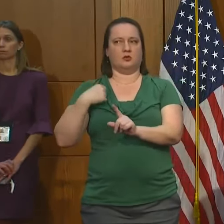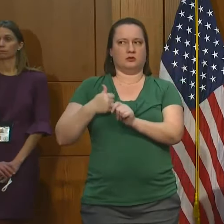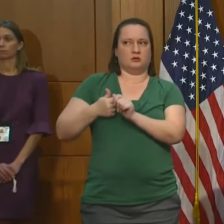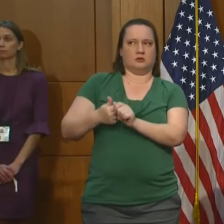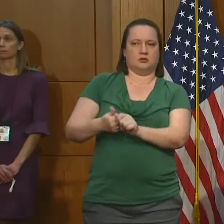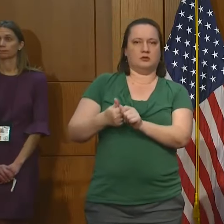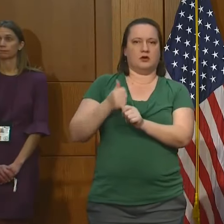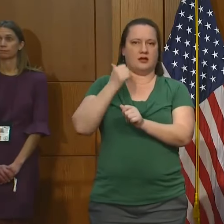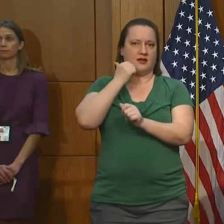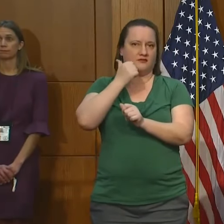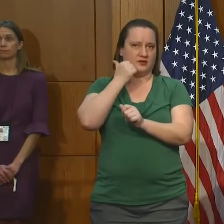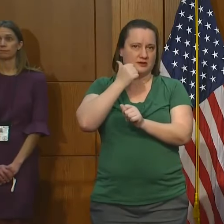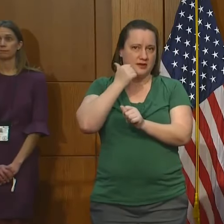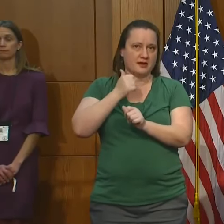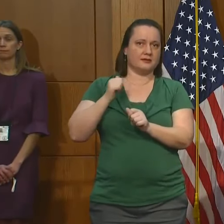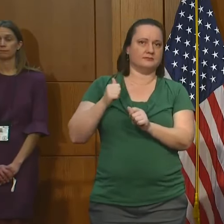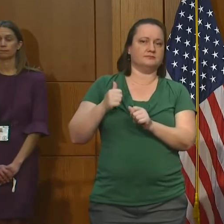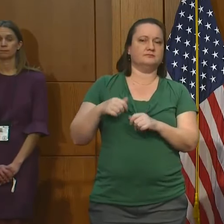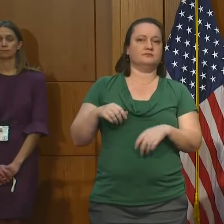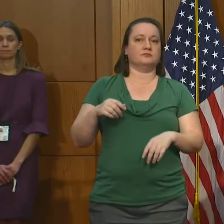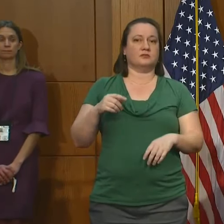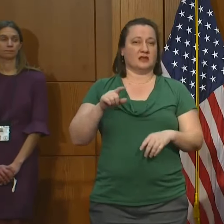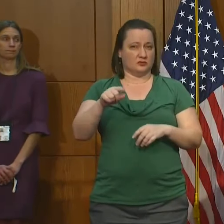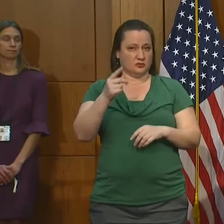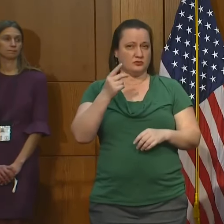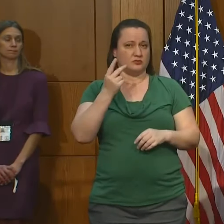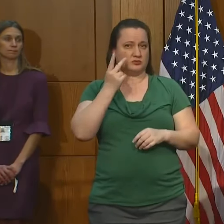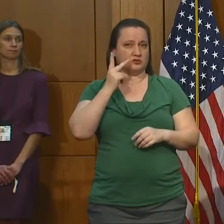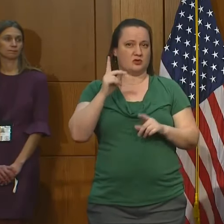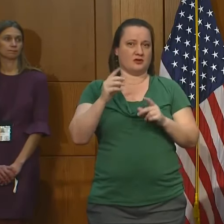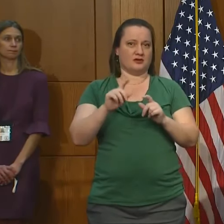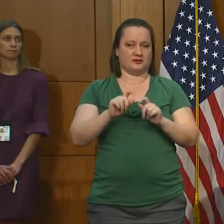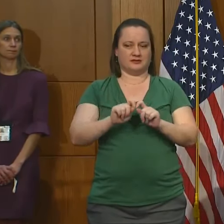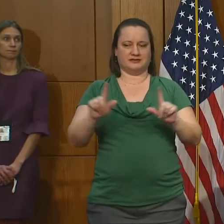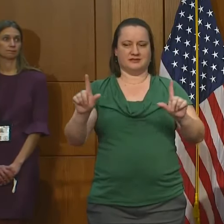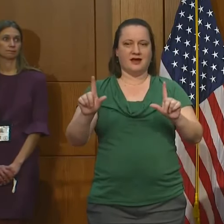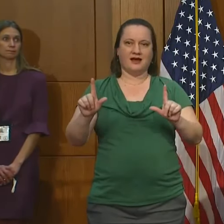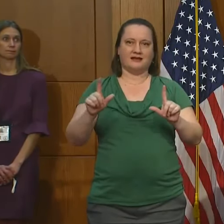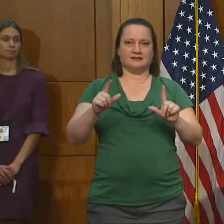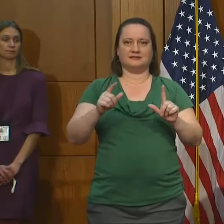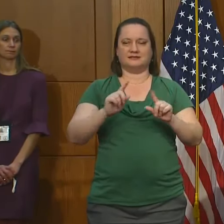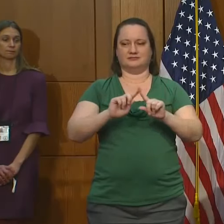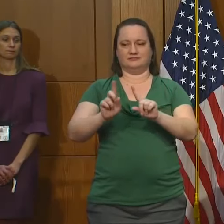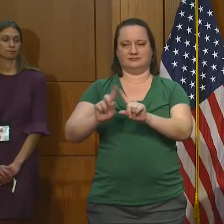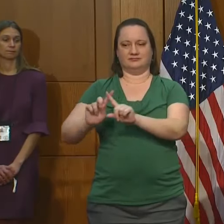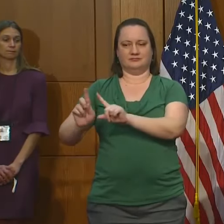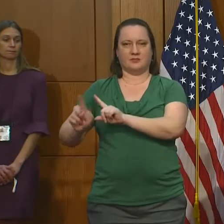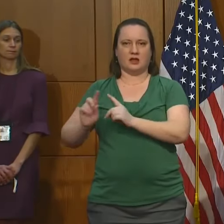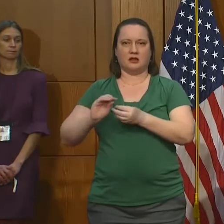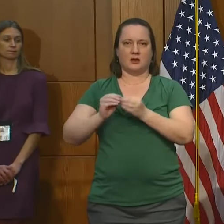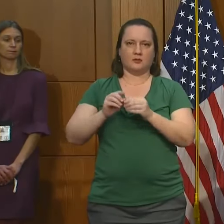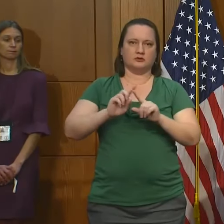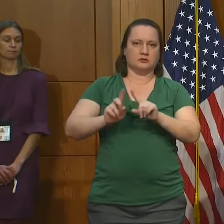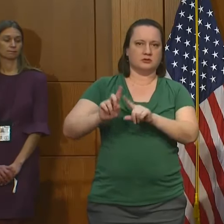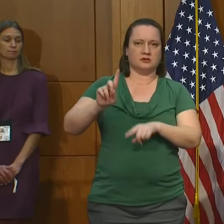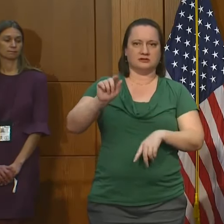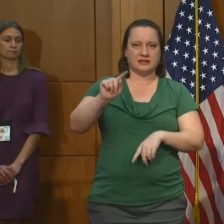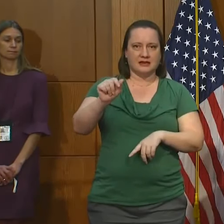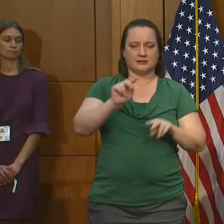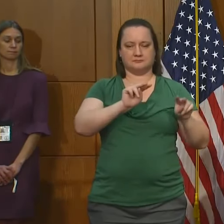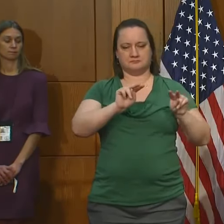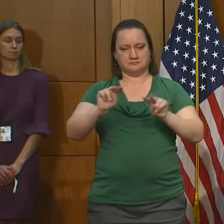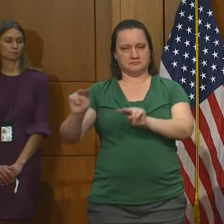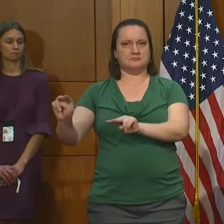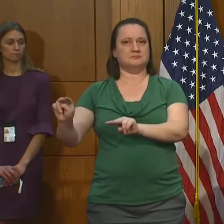day to day. And as you can see, I put other slides up on the screen as well, and we're watching that. But as far as